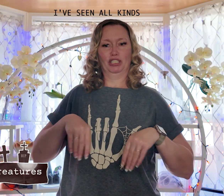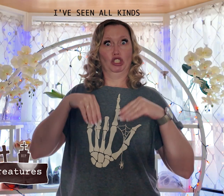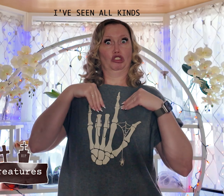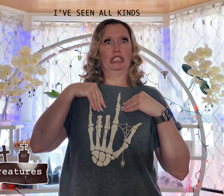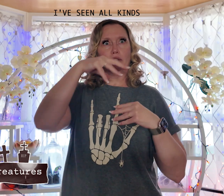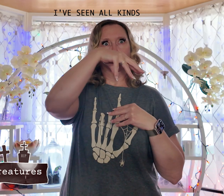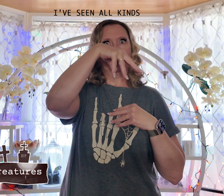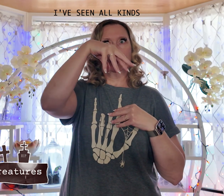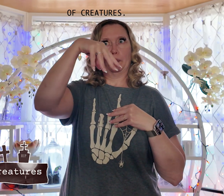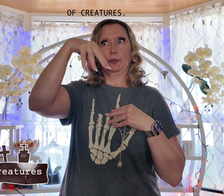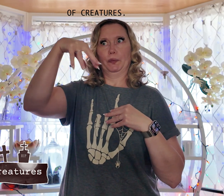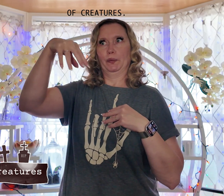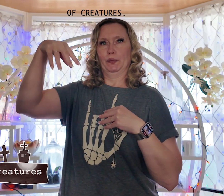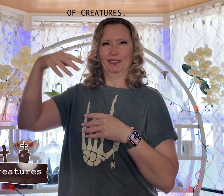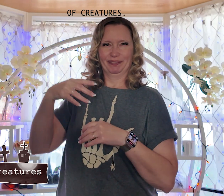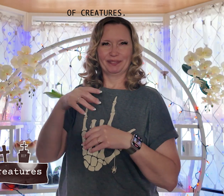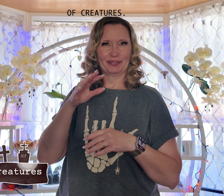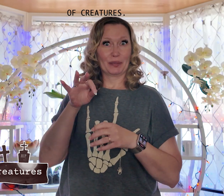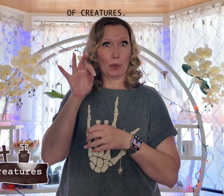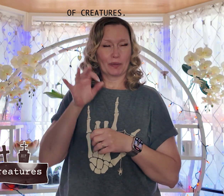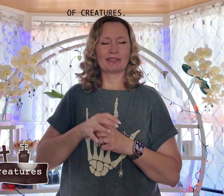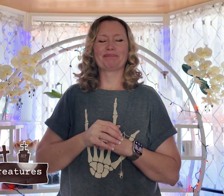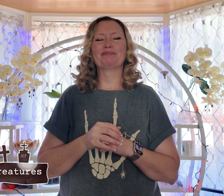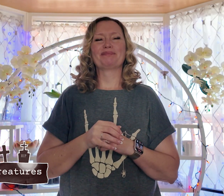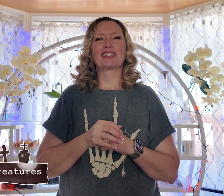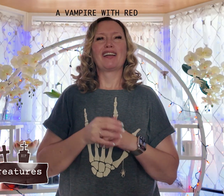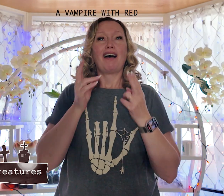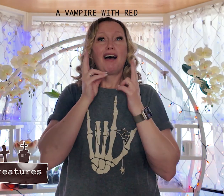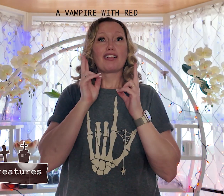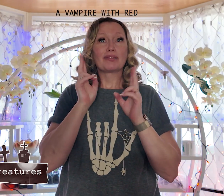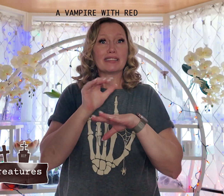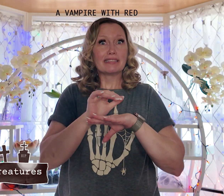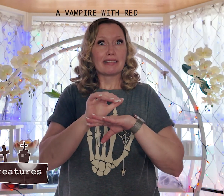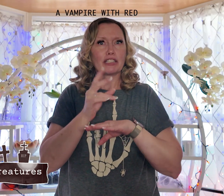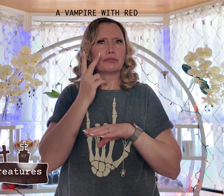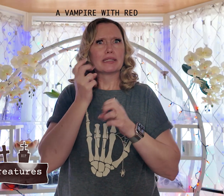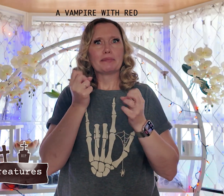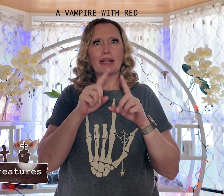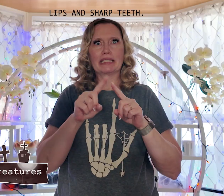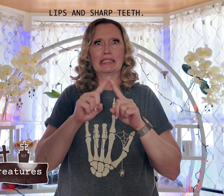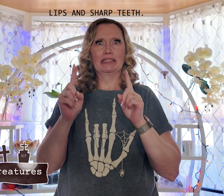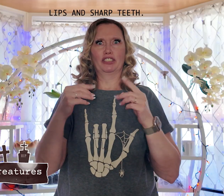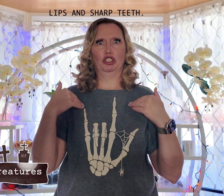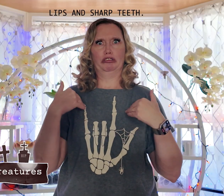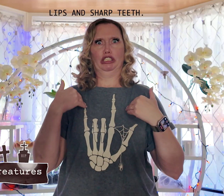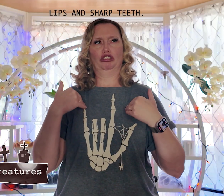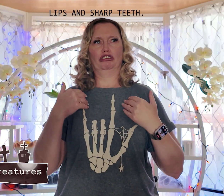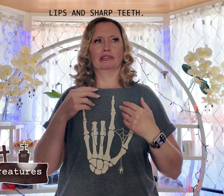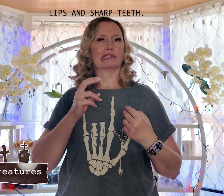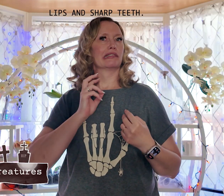I've seen all kinds of creatures. A vampire with red lips and sharp